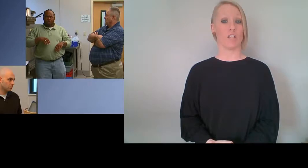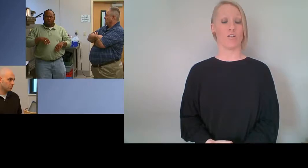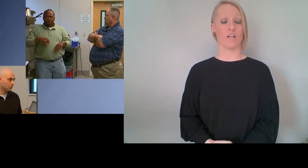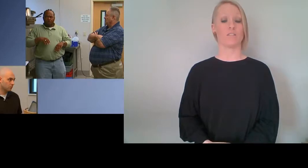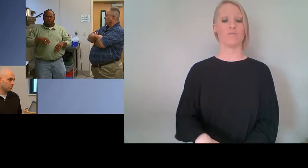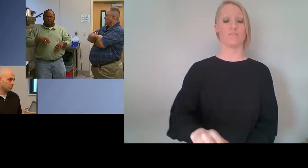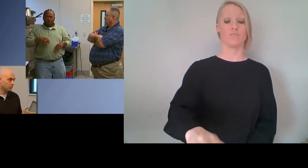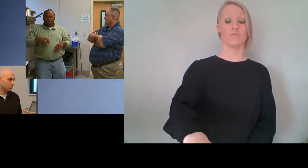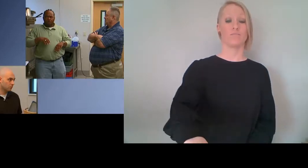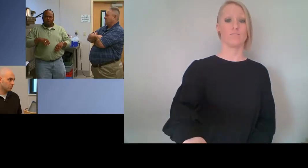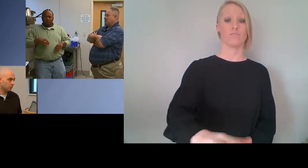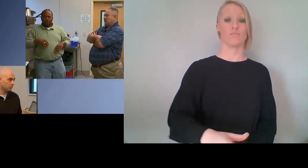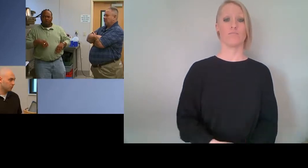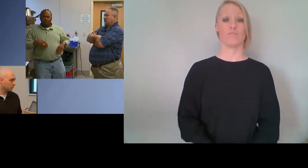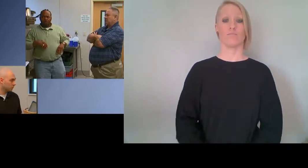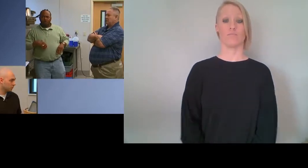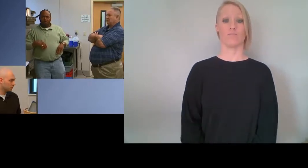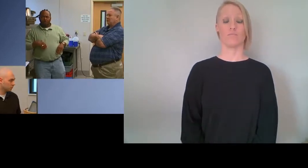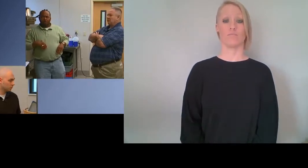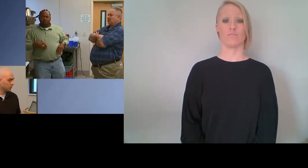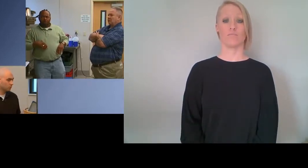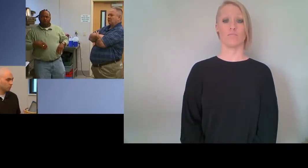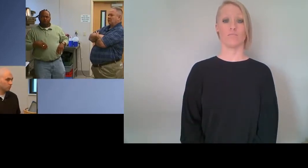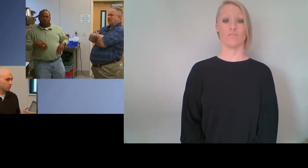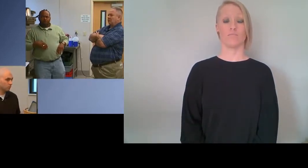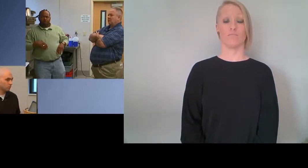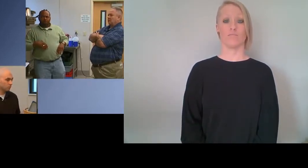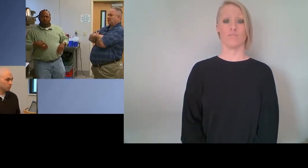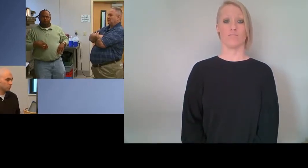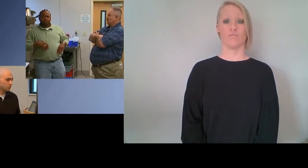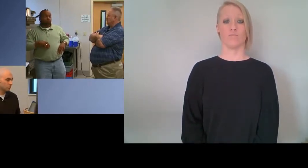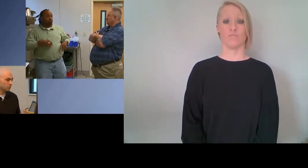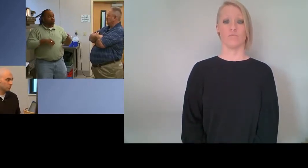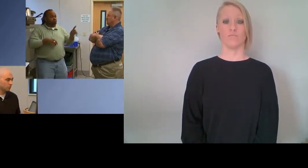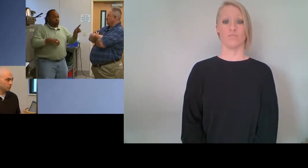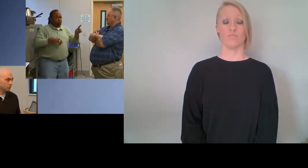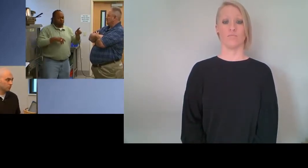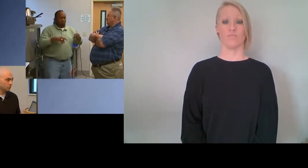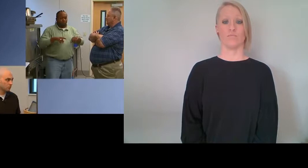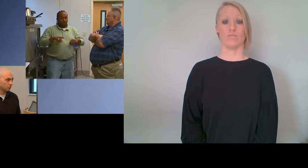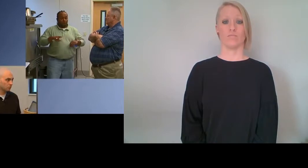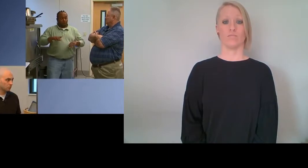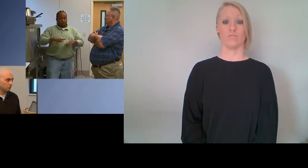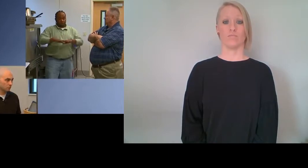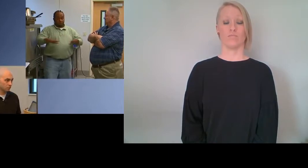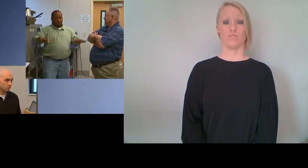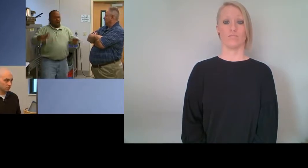lighting. Is that correct?